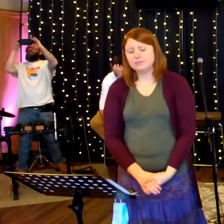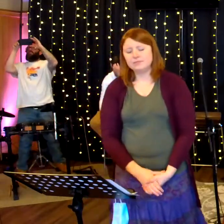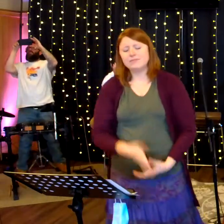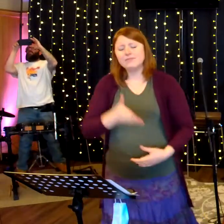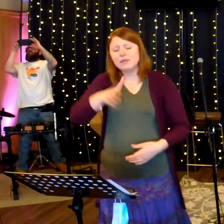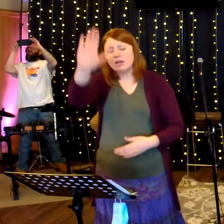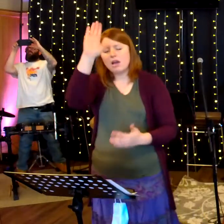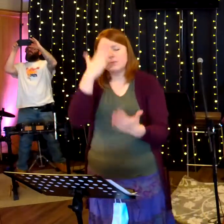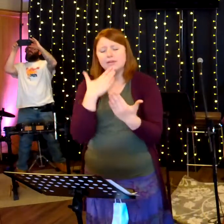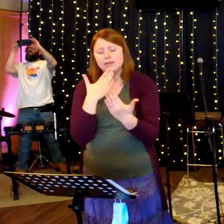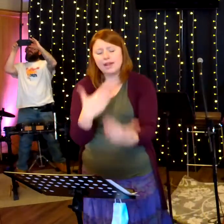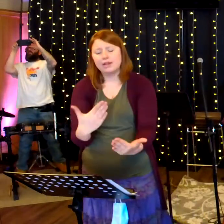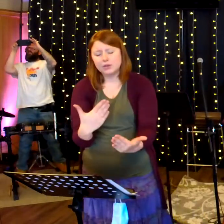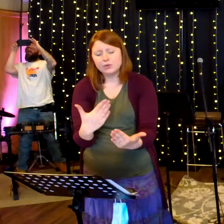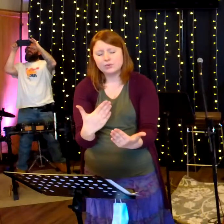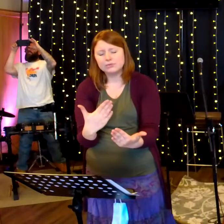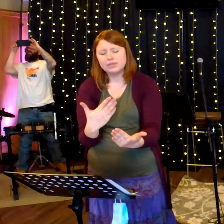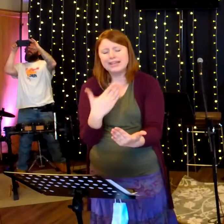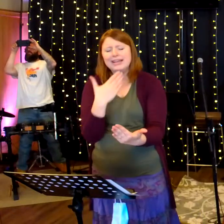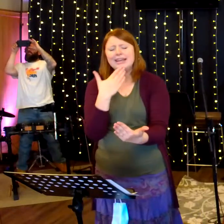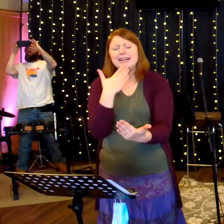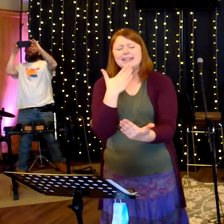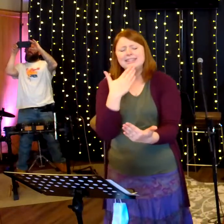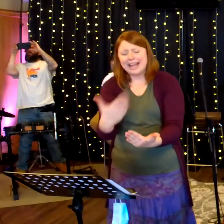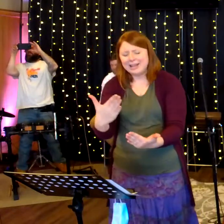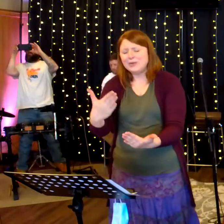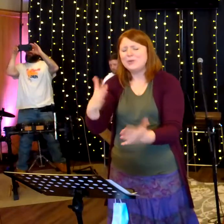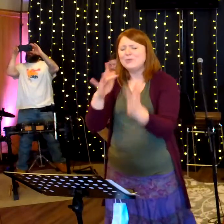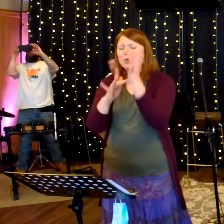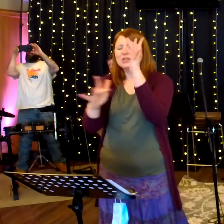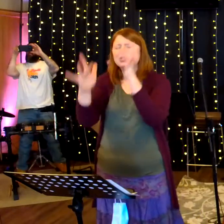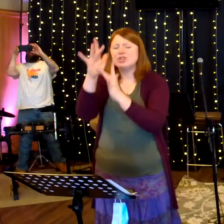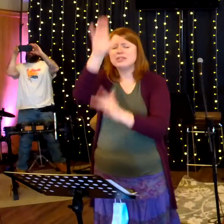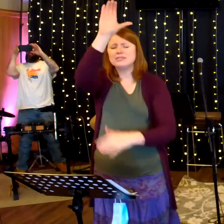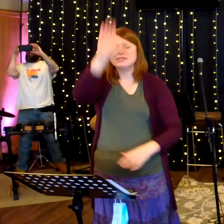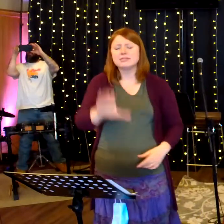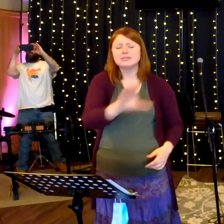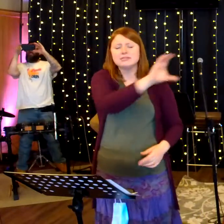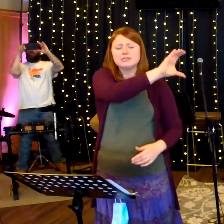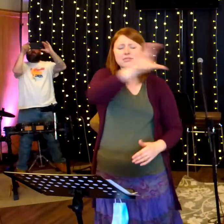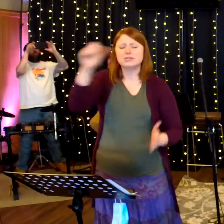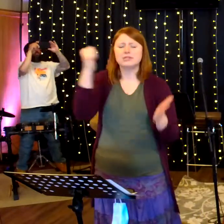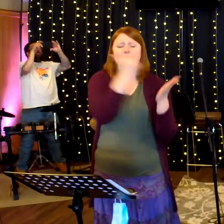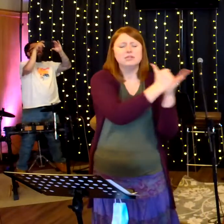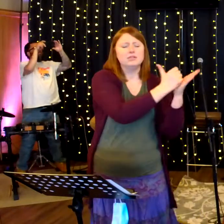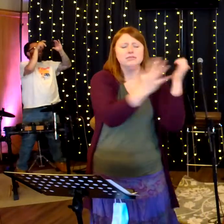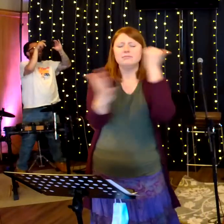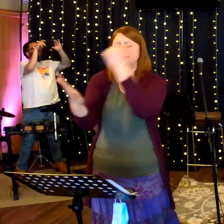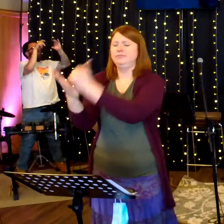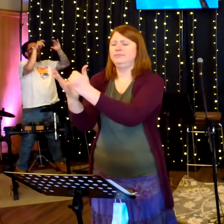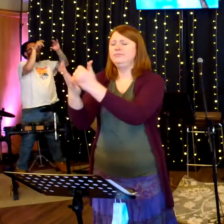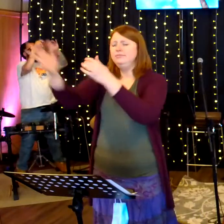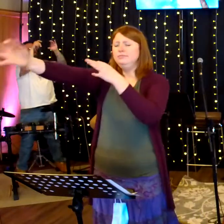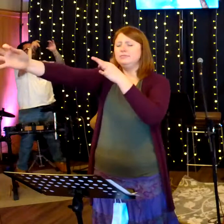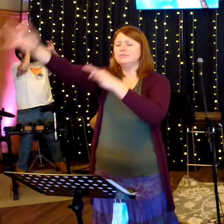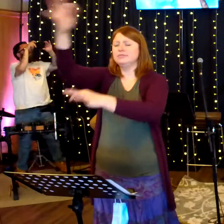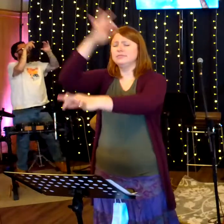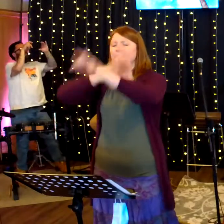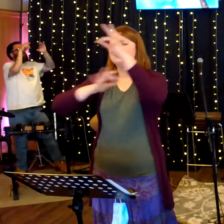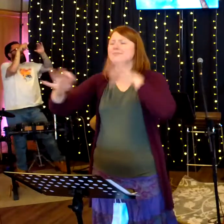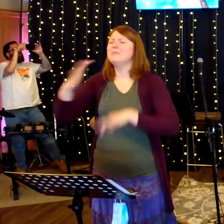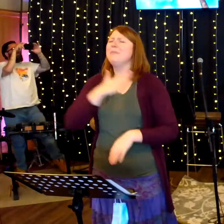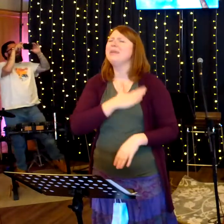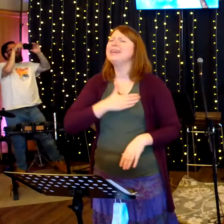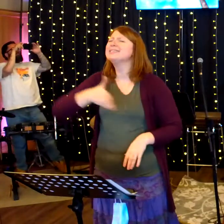God, we just thank you for the sacrifice of Jesus on the cross. And we ask in the name of your Son, Jesus, that you would do a